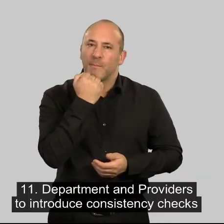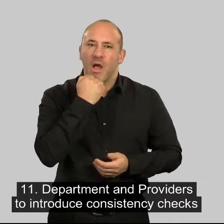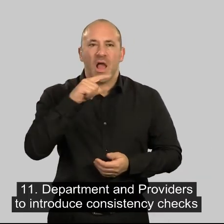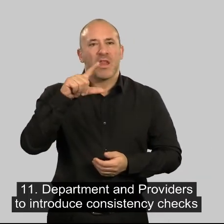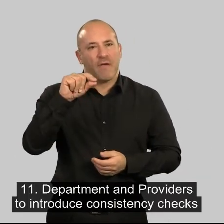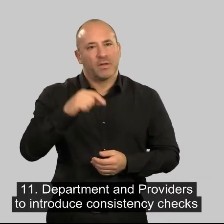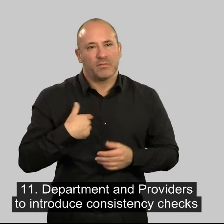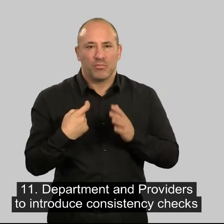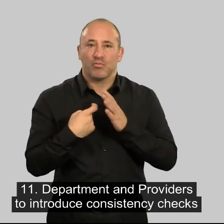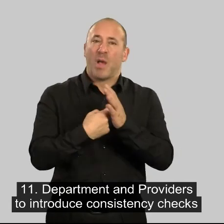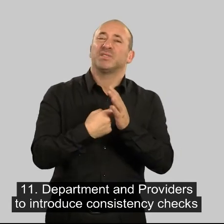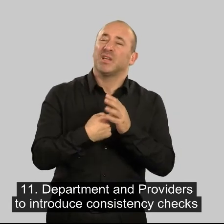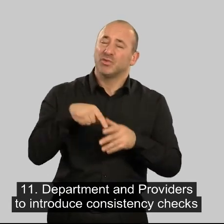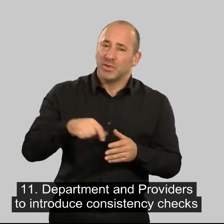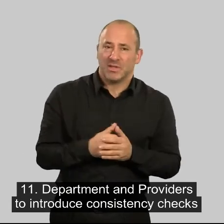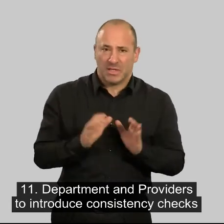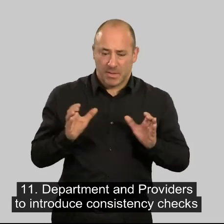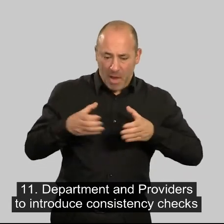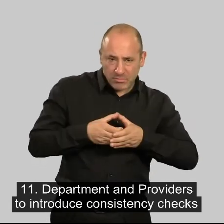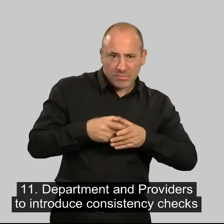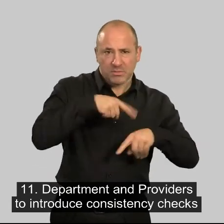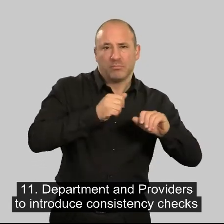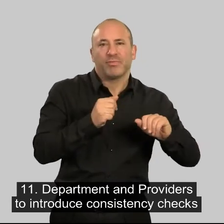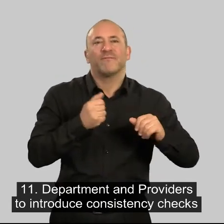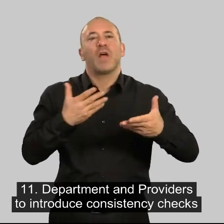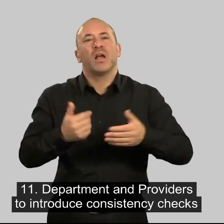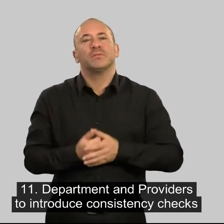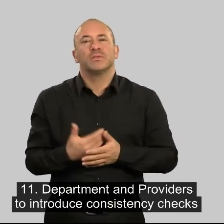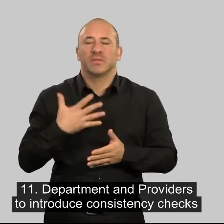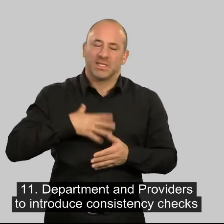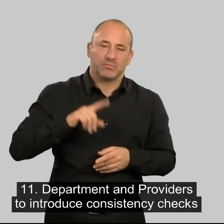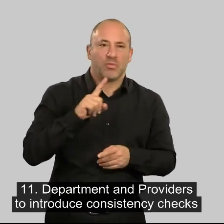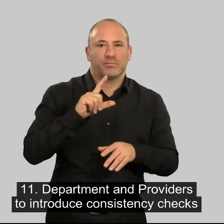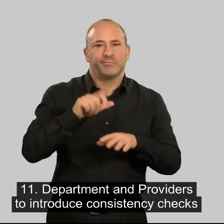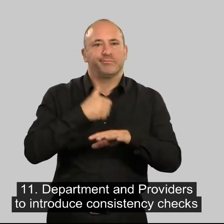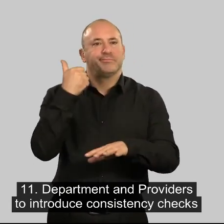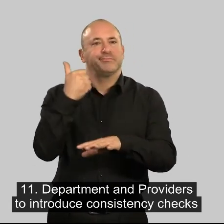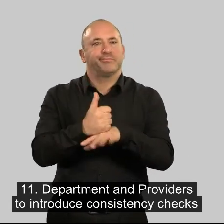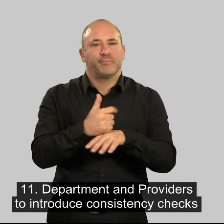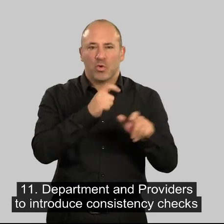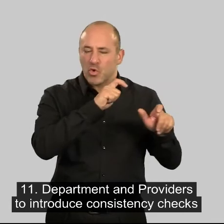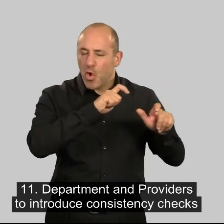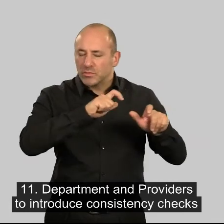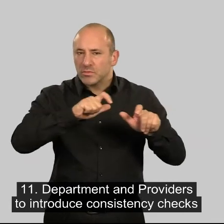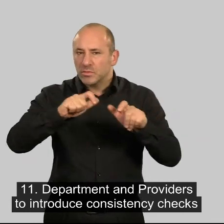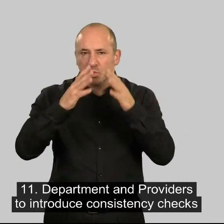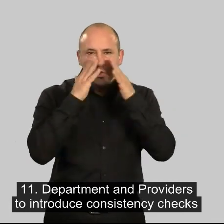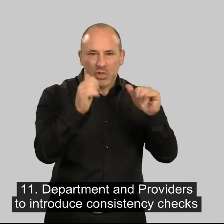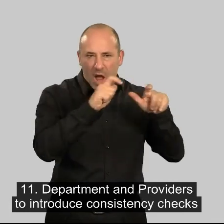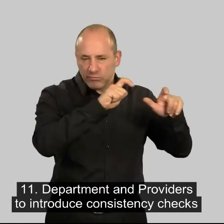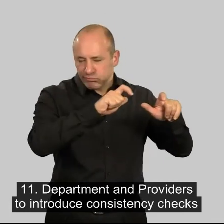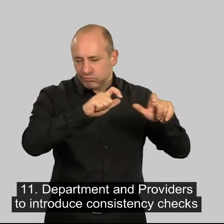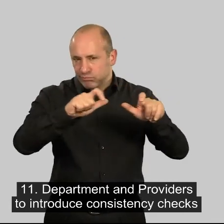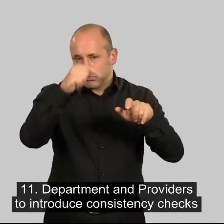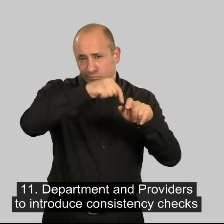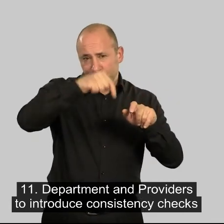11. Department and providers to introduce consistency checks across a variety of